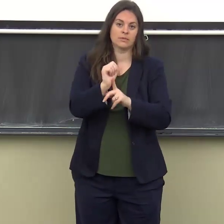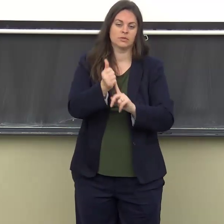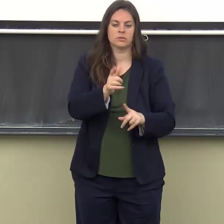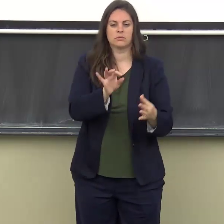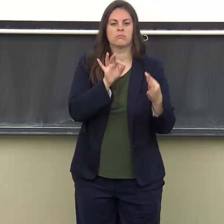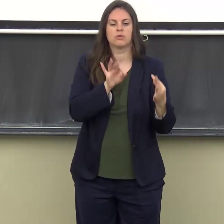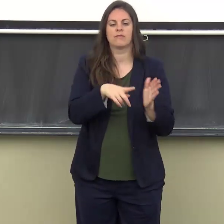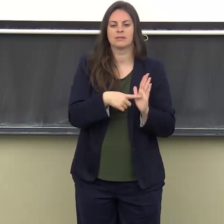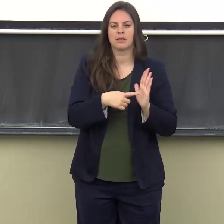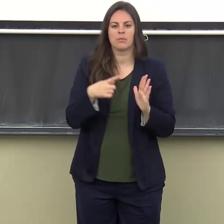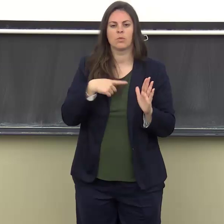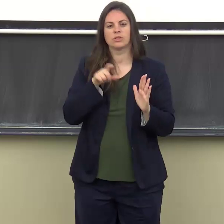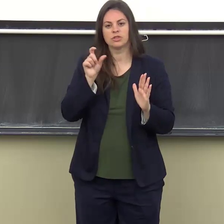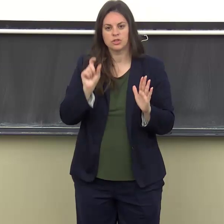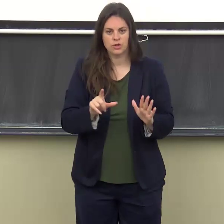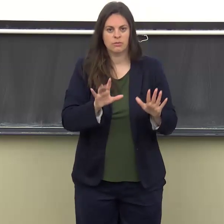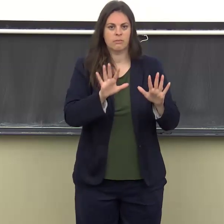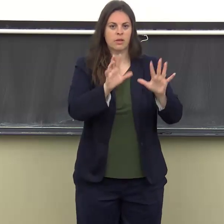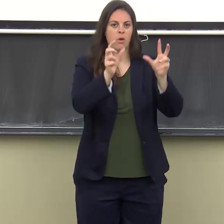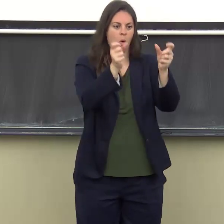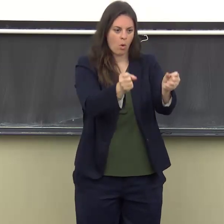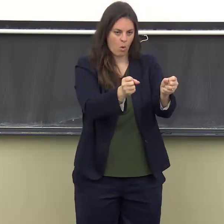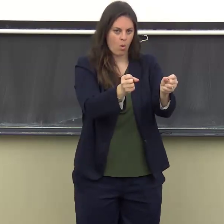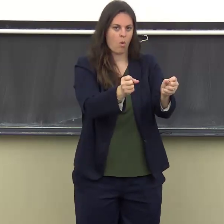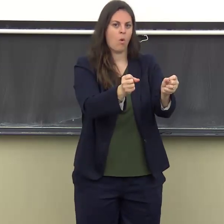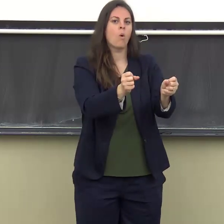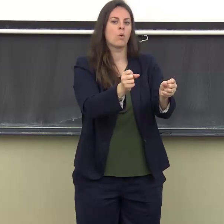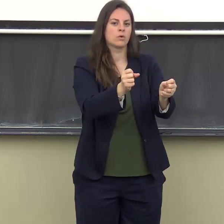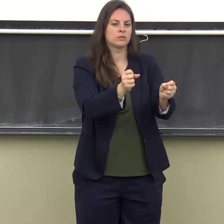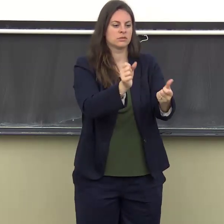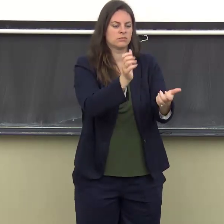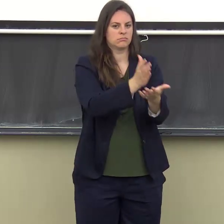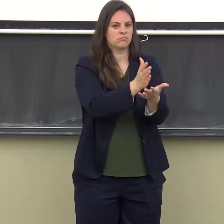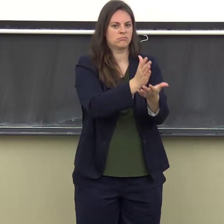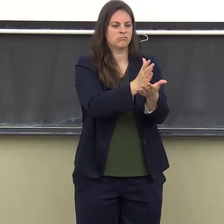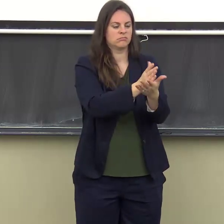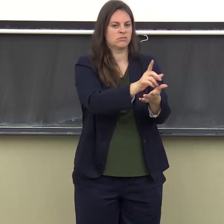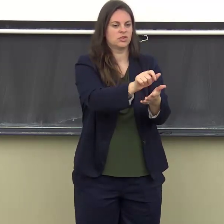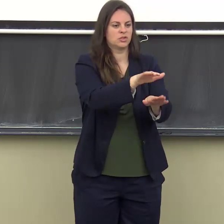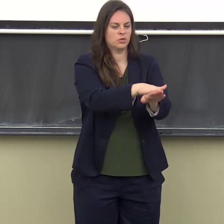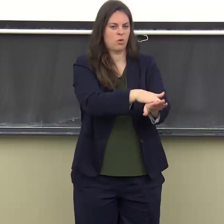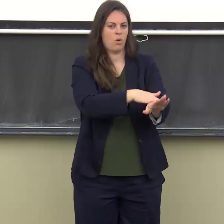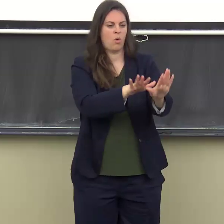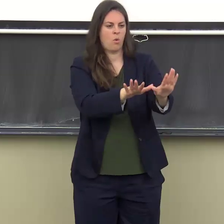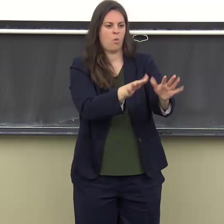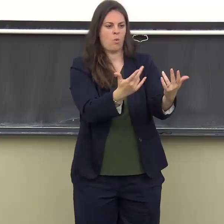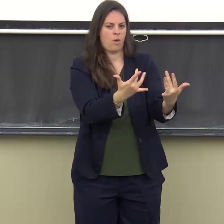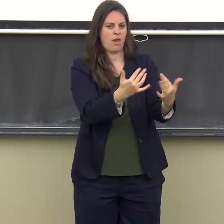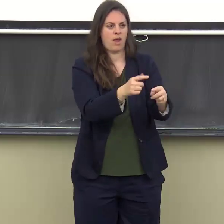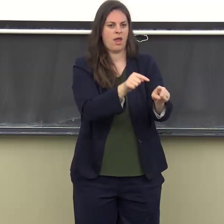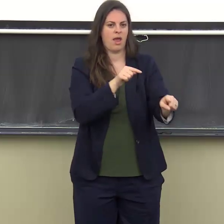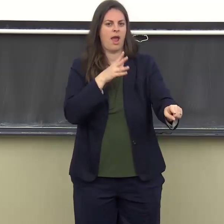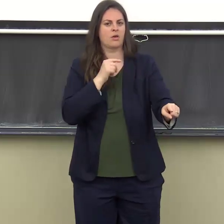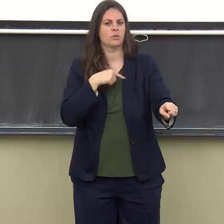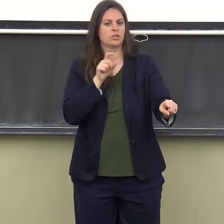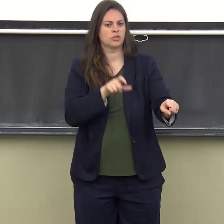where we should be really slowing that entire uptake down and like use the fear in counter, which is to